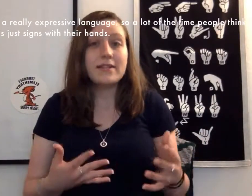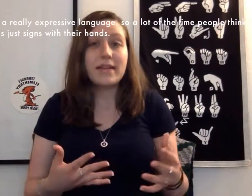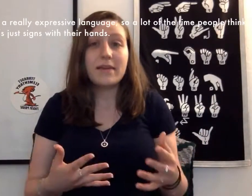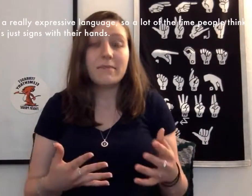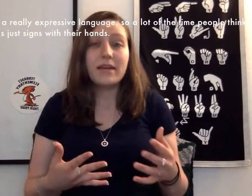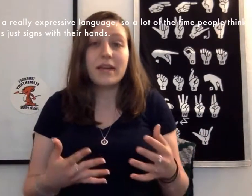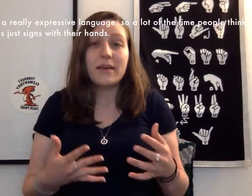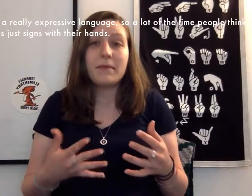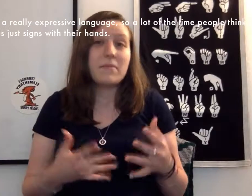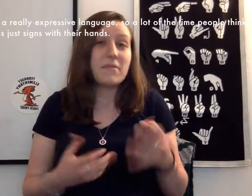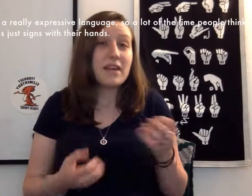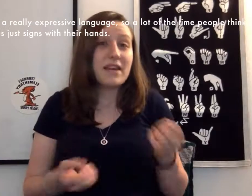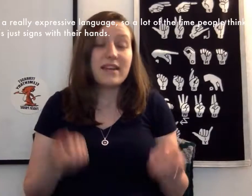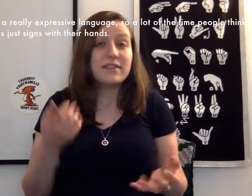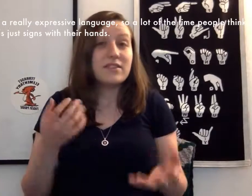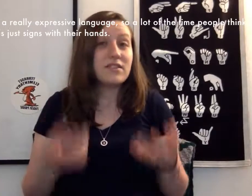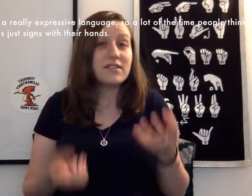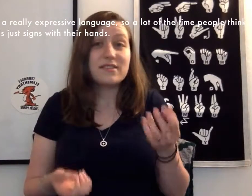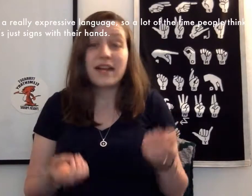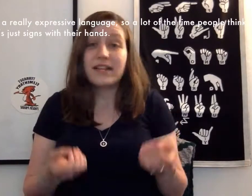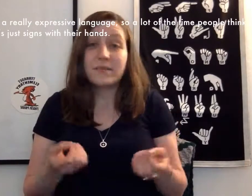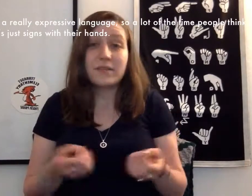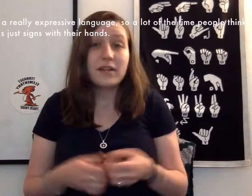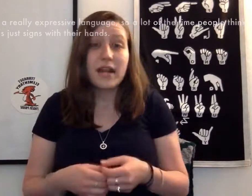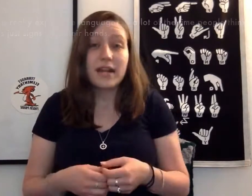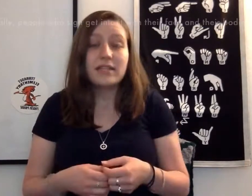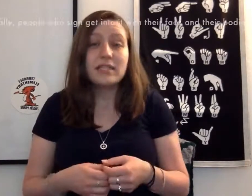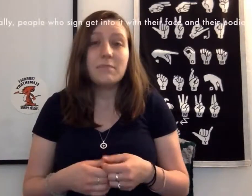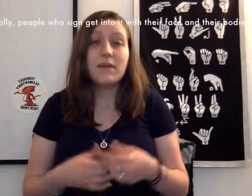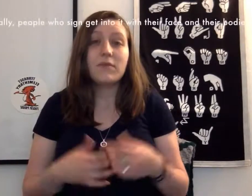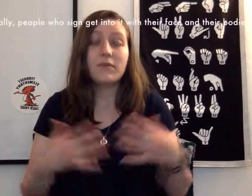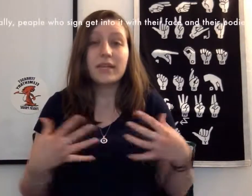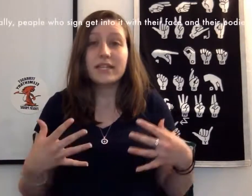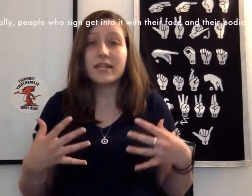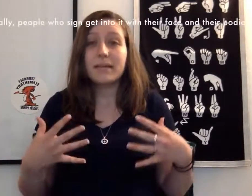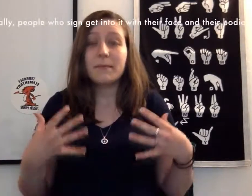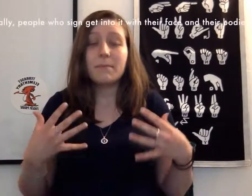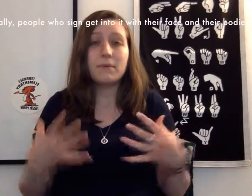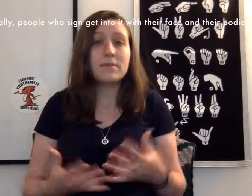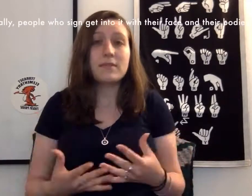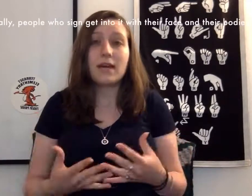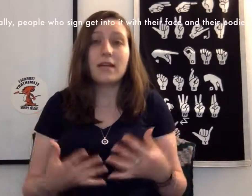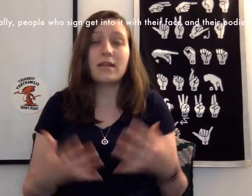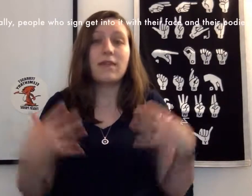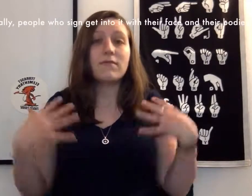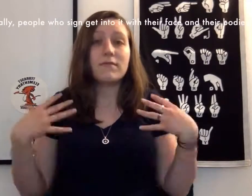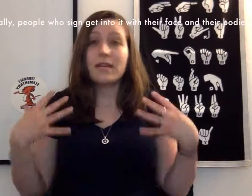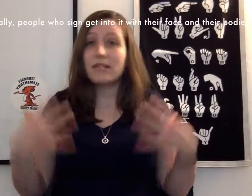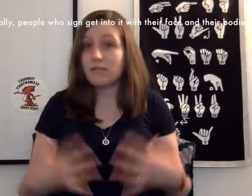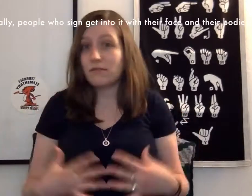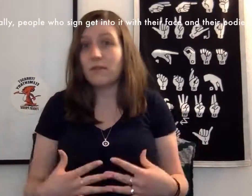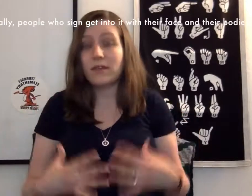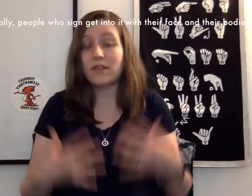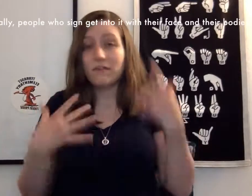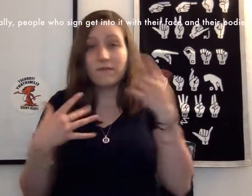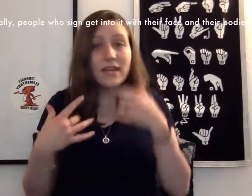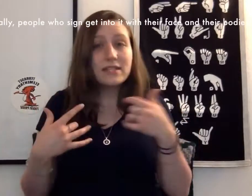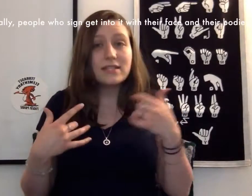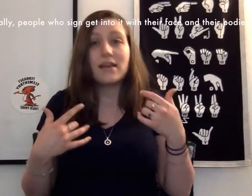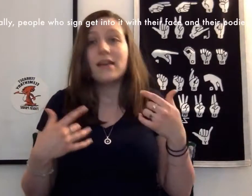time people think that it's just signs with their hands, but really people who sign get into it with their face and